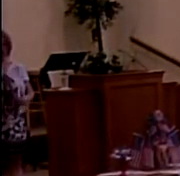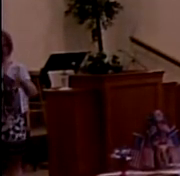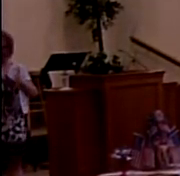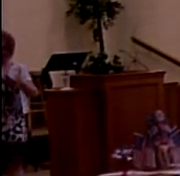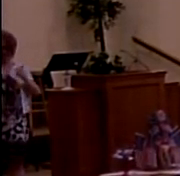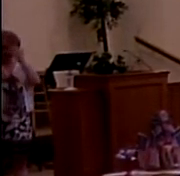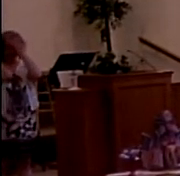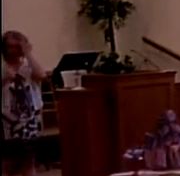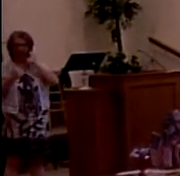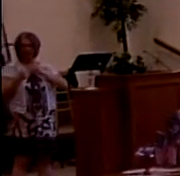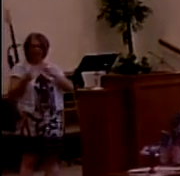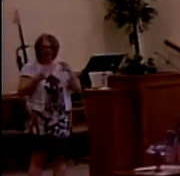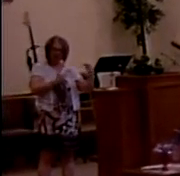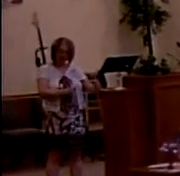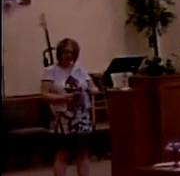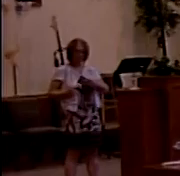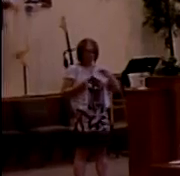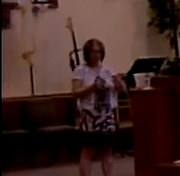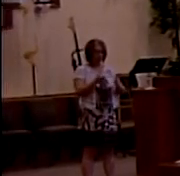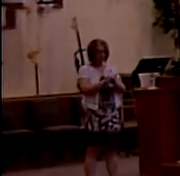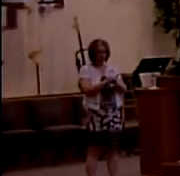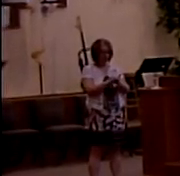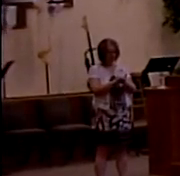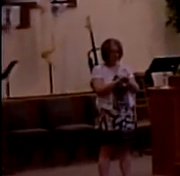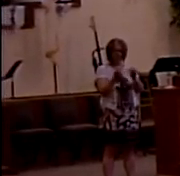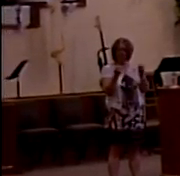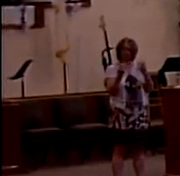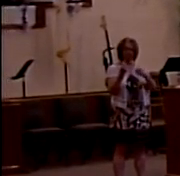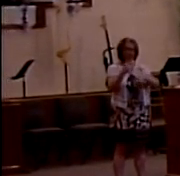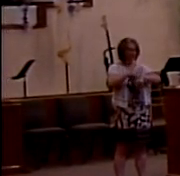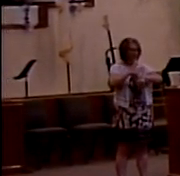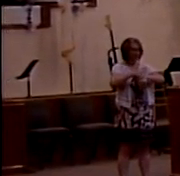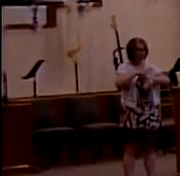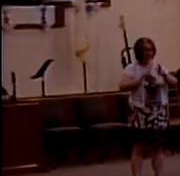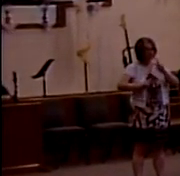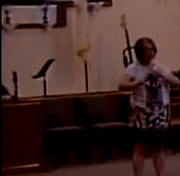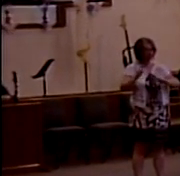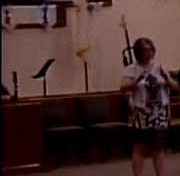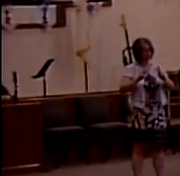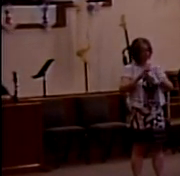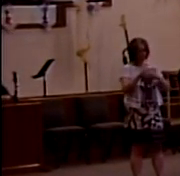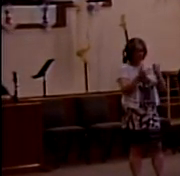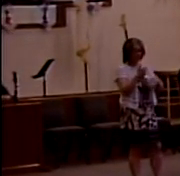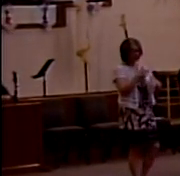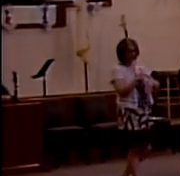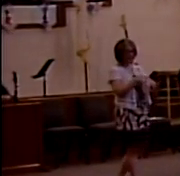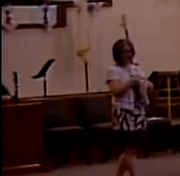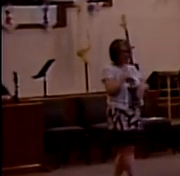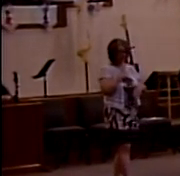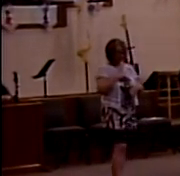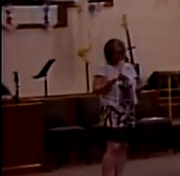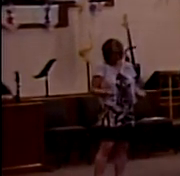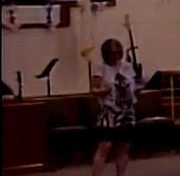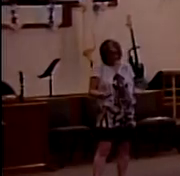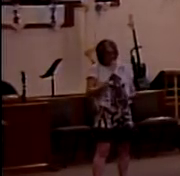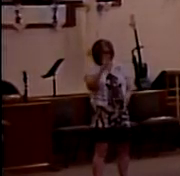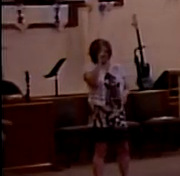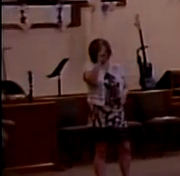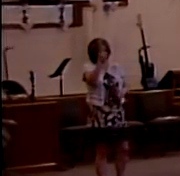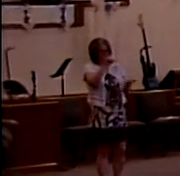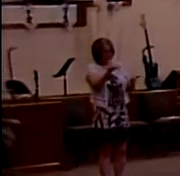battle them and battle and battle them. And you know, there's so many times that there's people that all the time that that I've been here at First Baptist